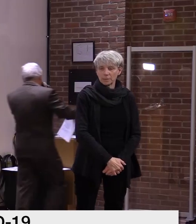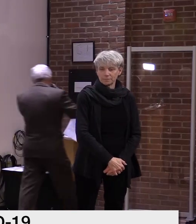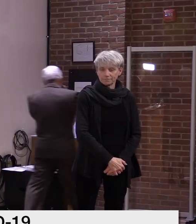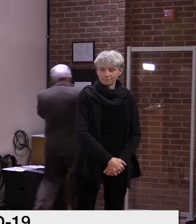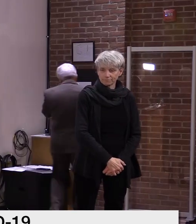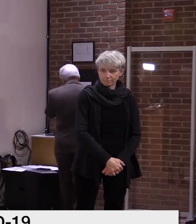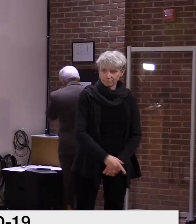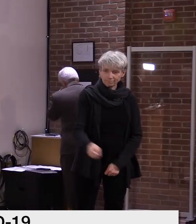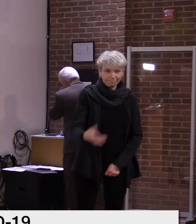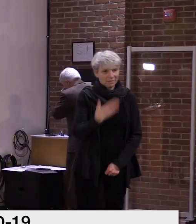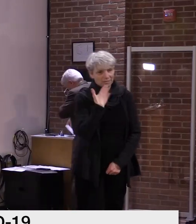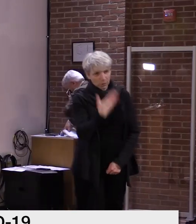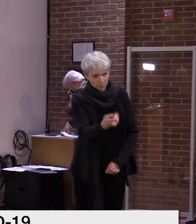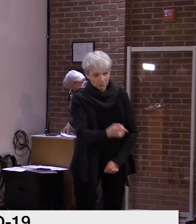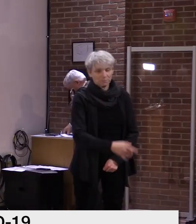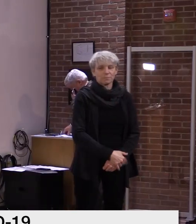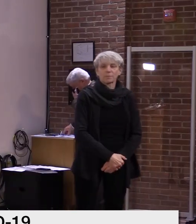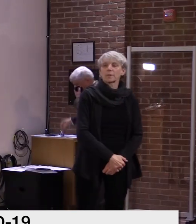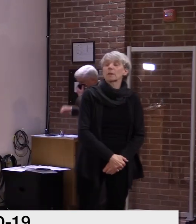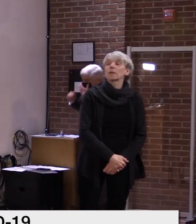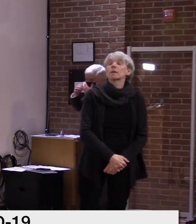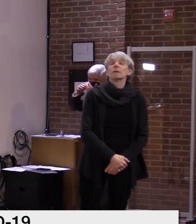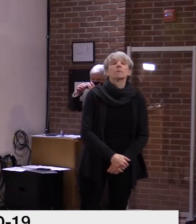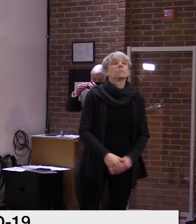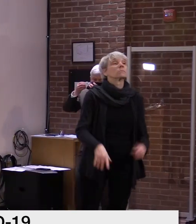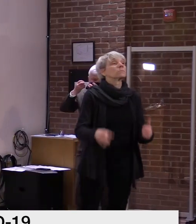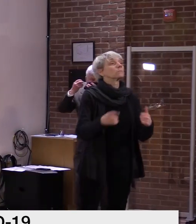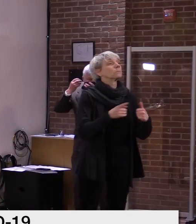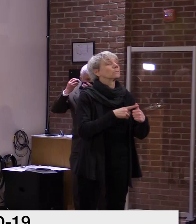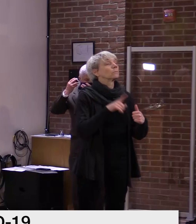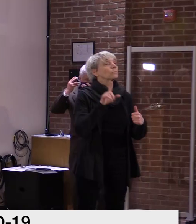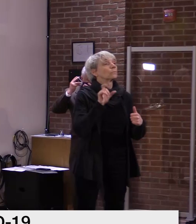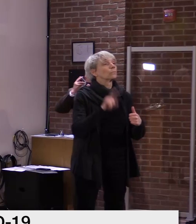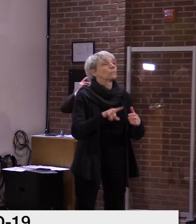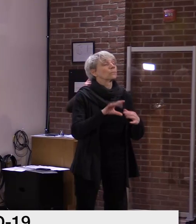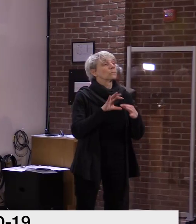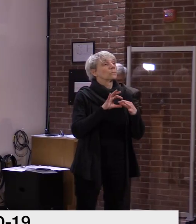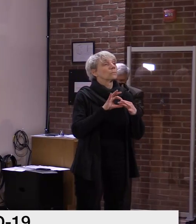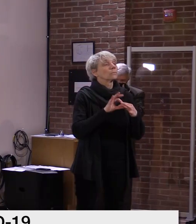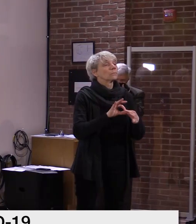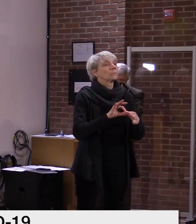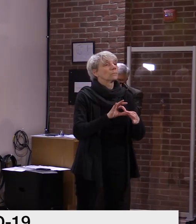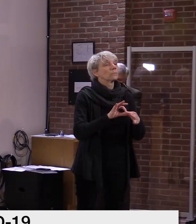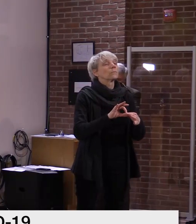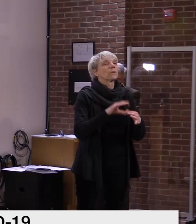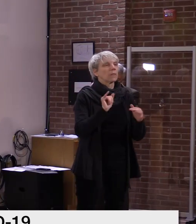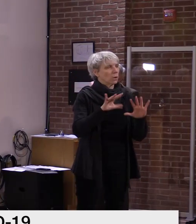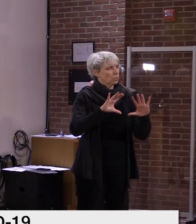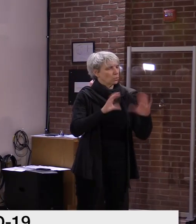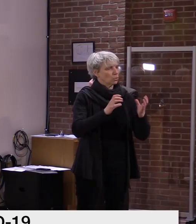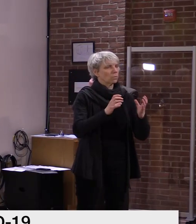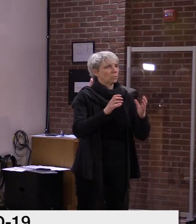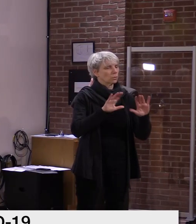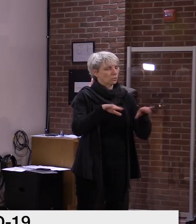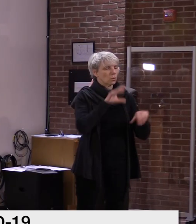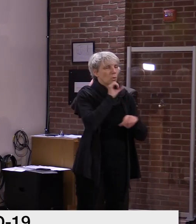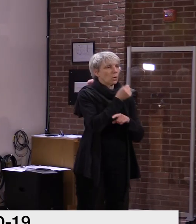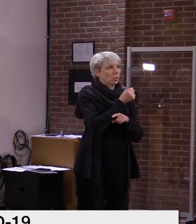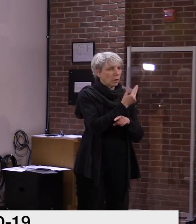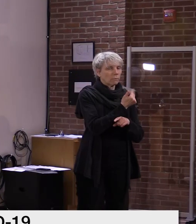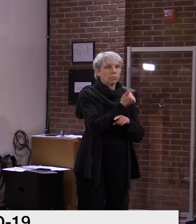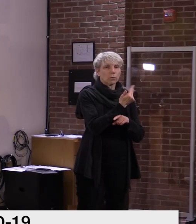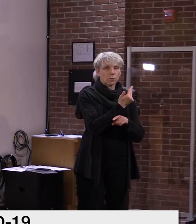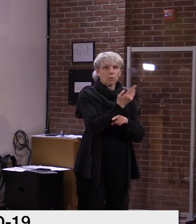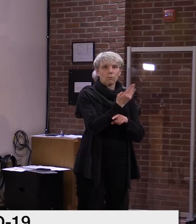Thanks very much, Jason. My first question is regarding the 12 to 15-year-olds getting ready